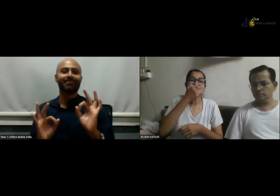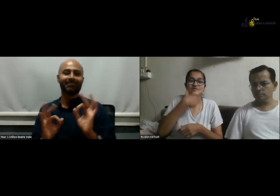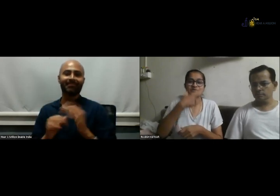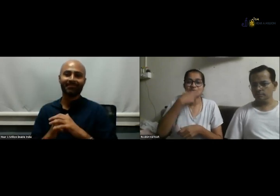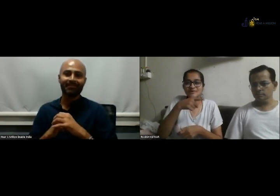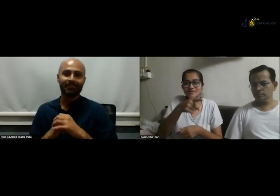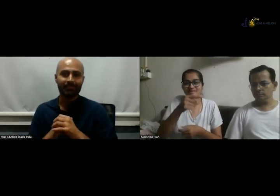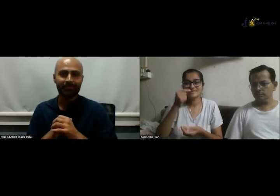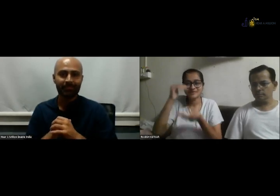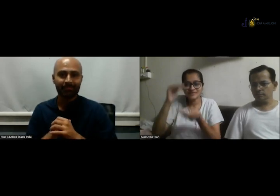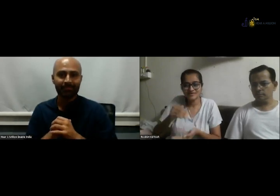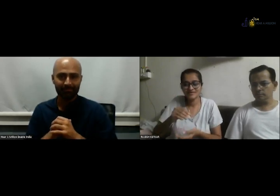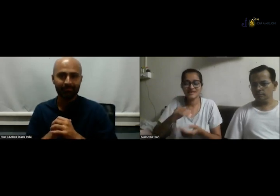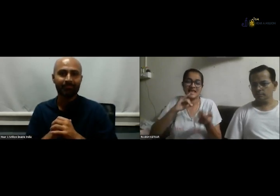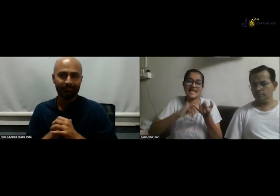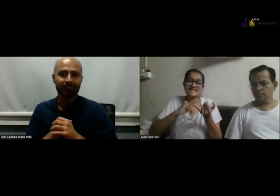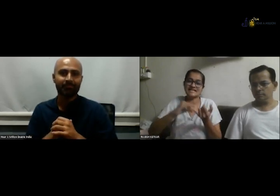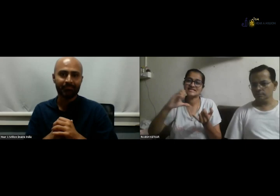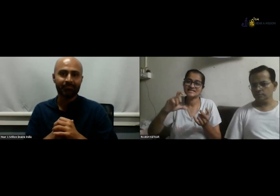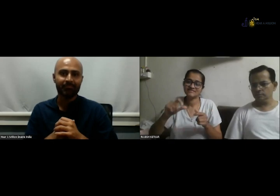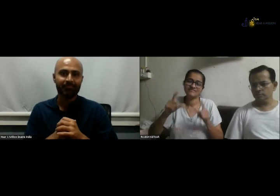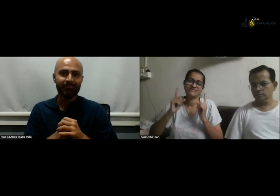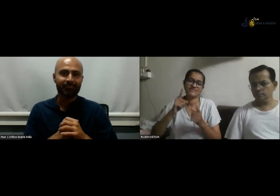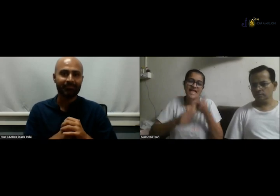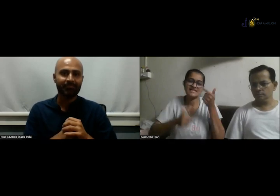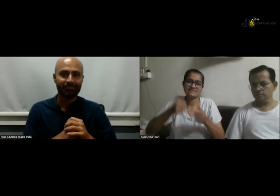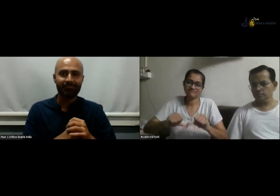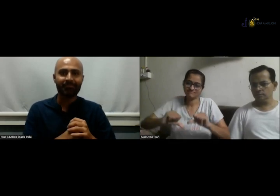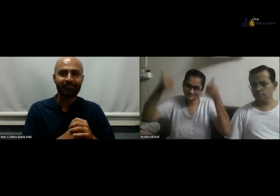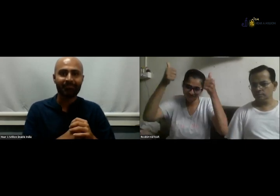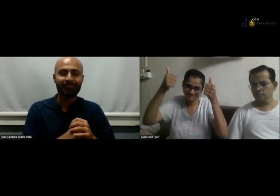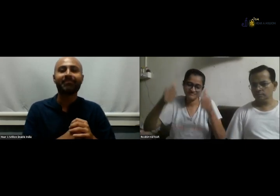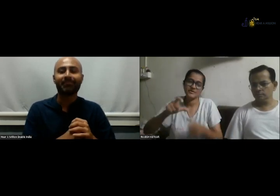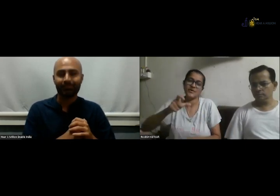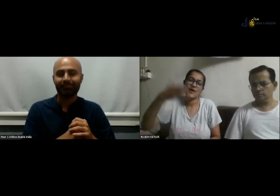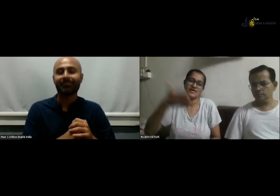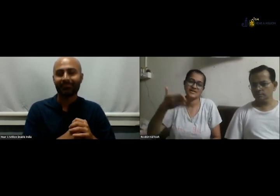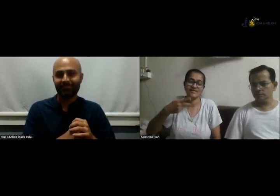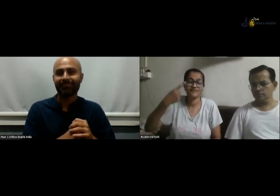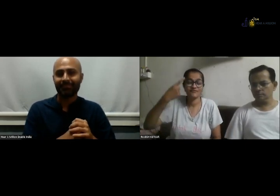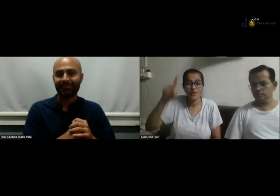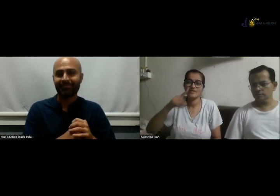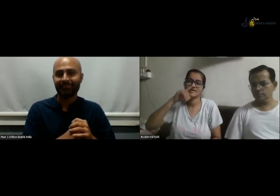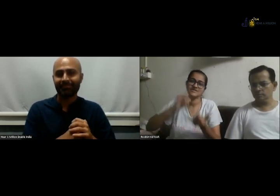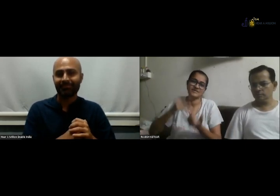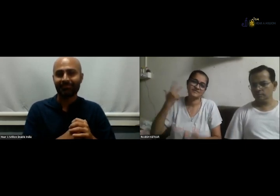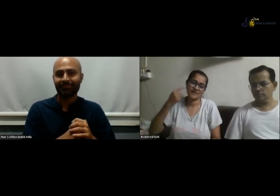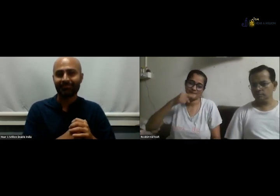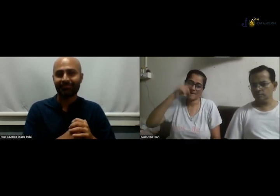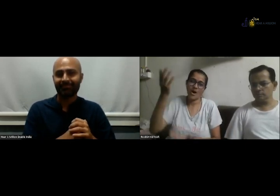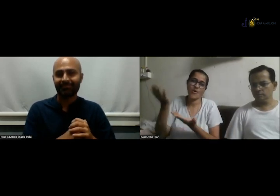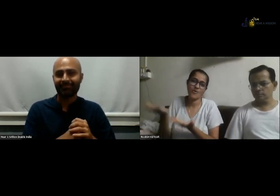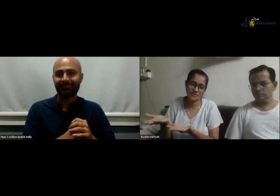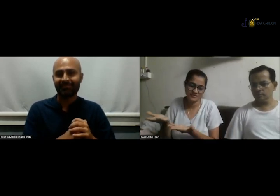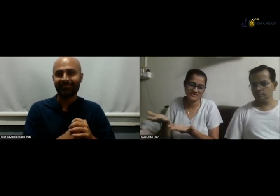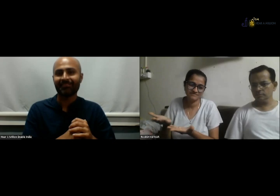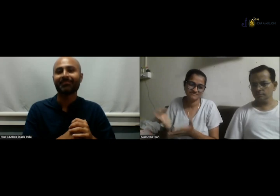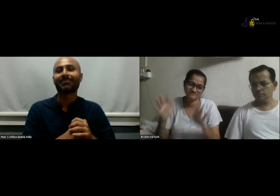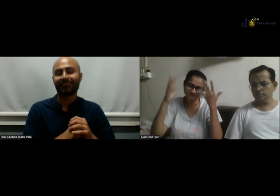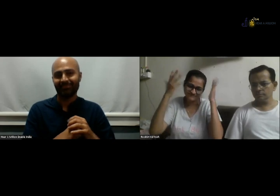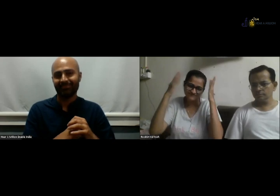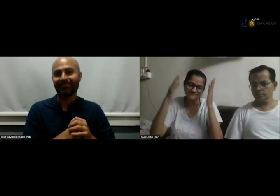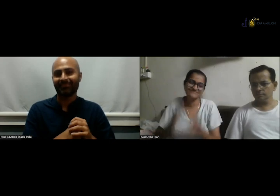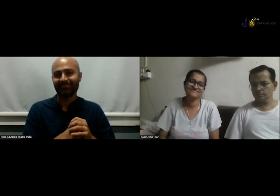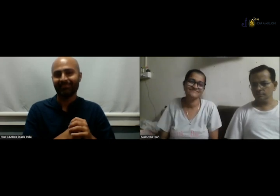pursue LLB. So I congratulate Dhruva for clearing his